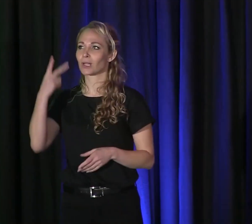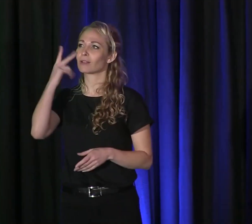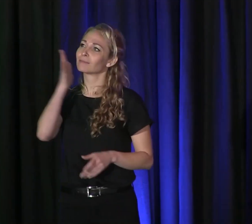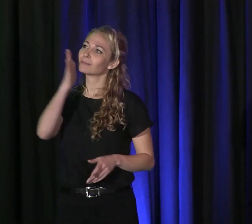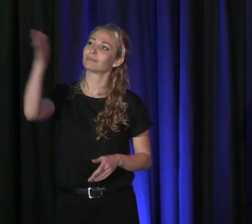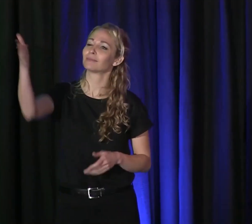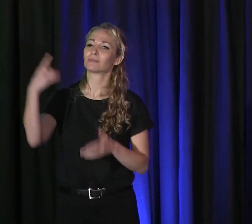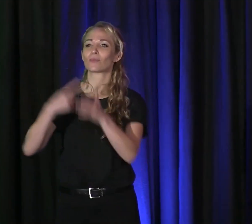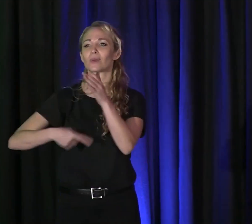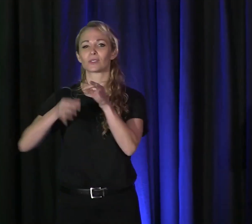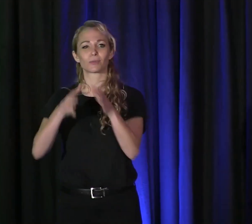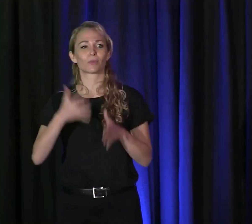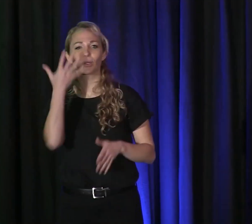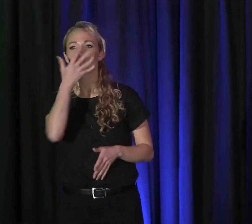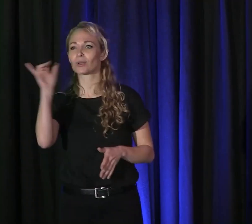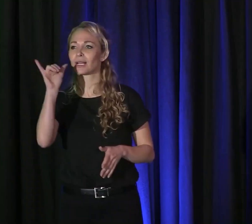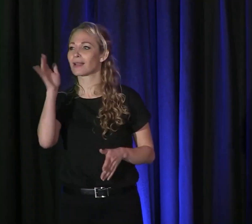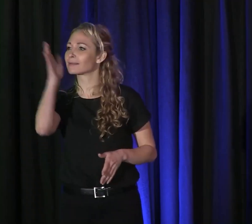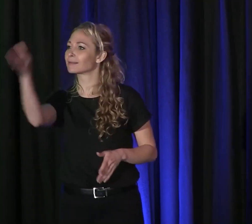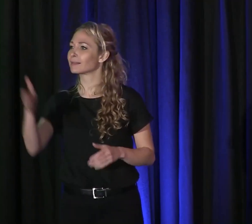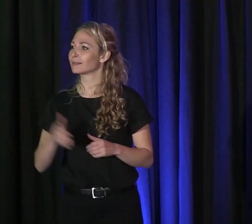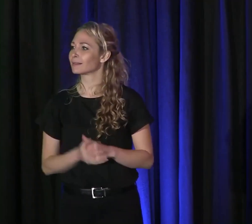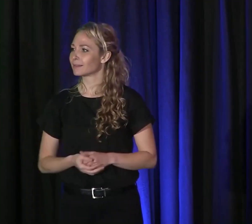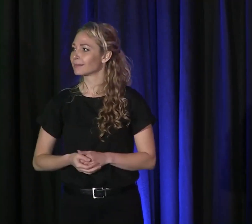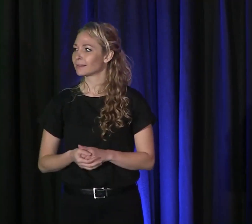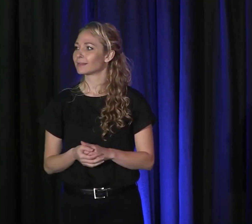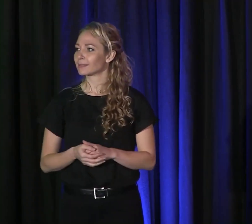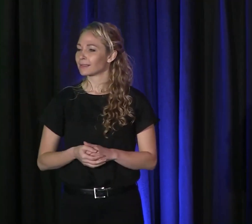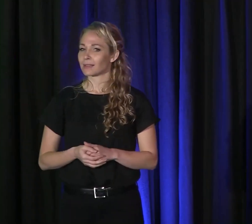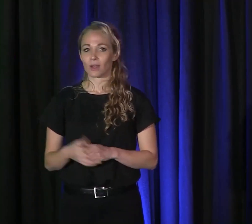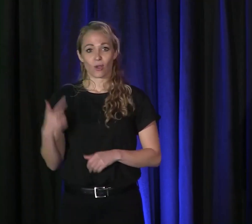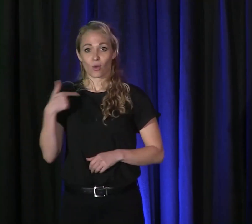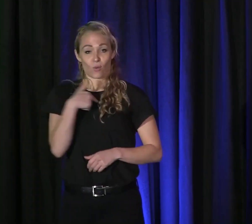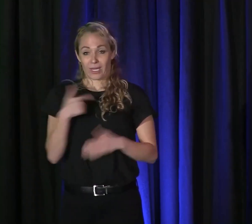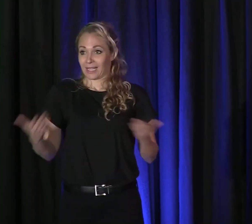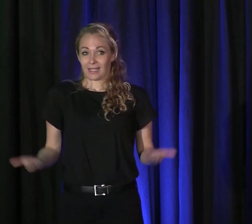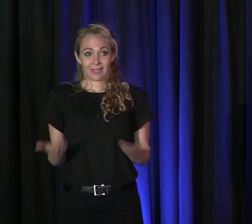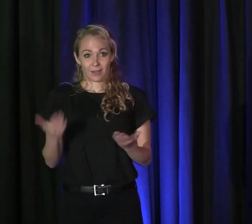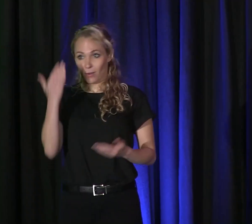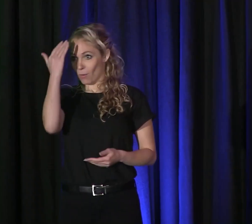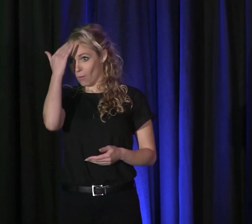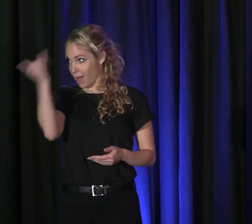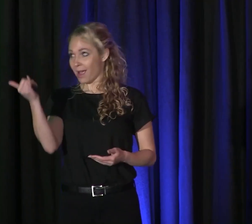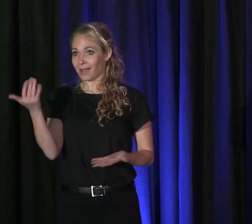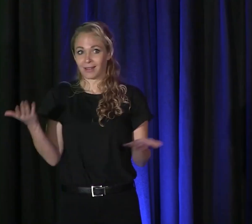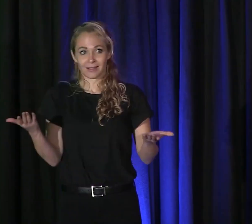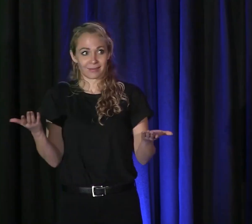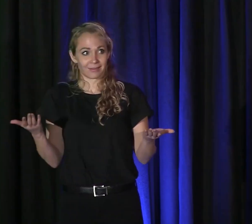So it's important we as interpreters look toward the future of what interpreting will look like and what interpreters will look like.